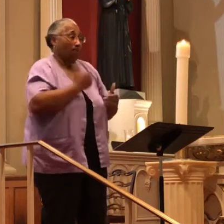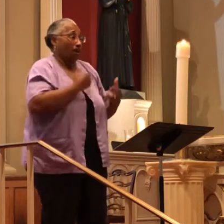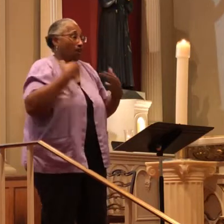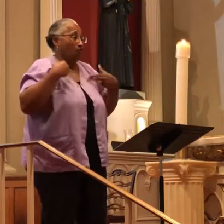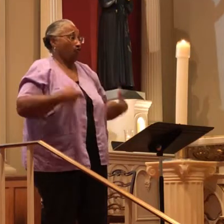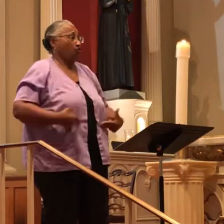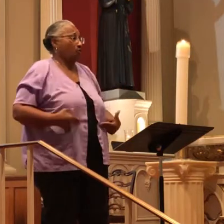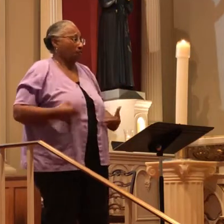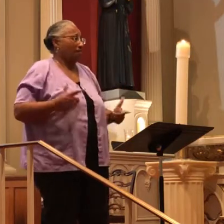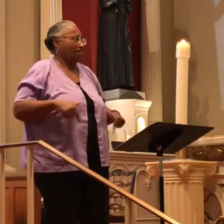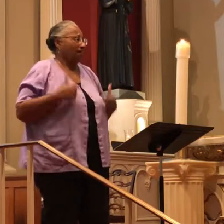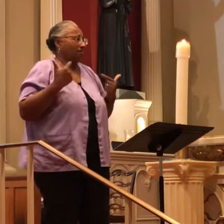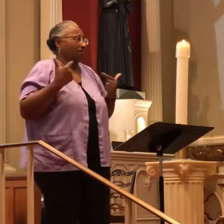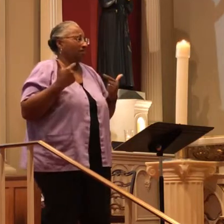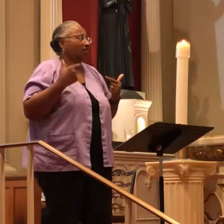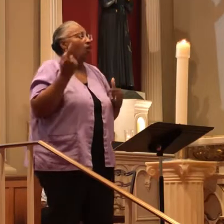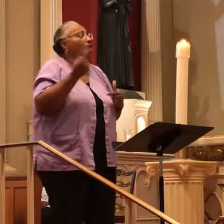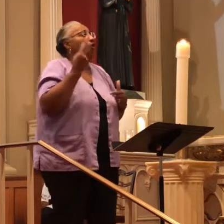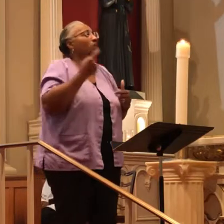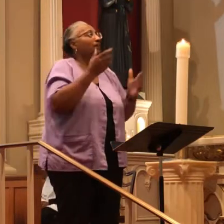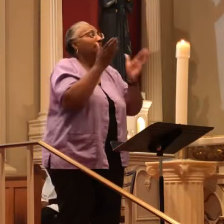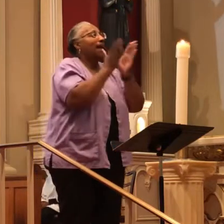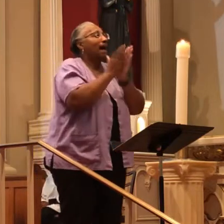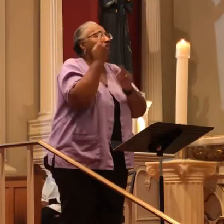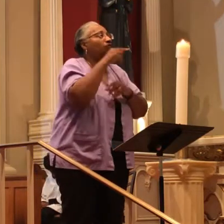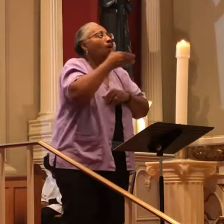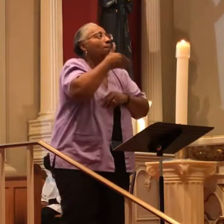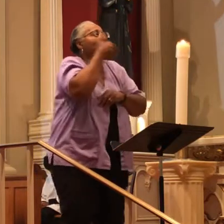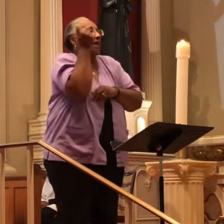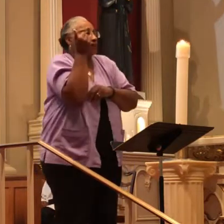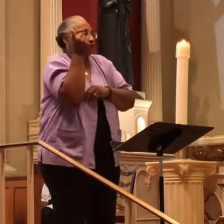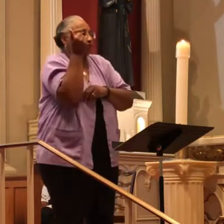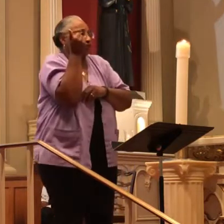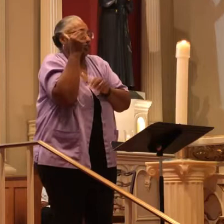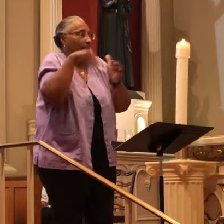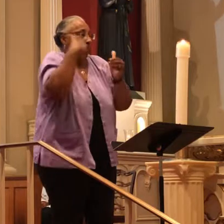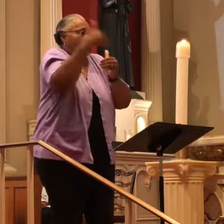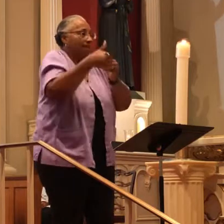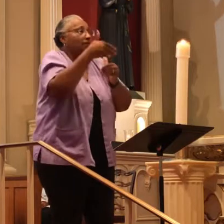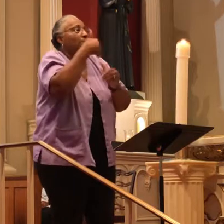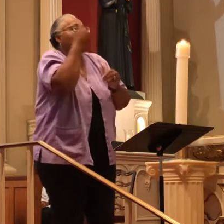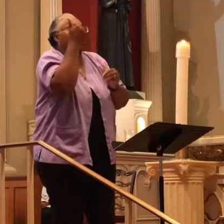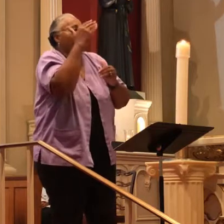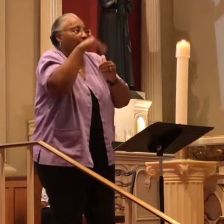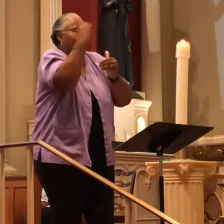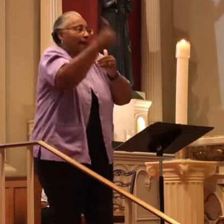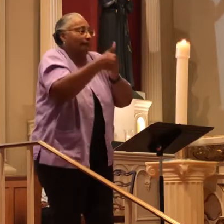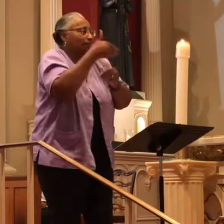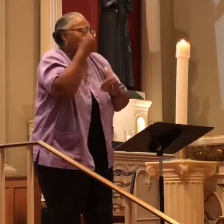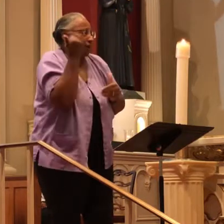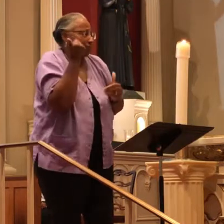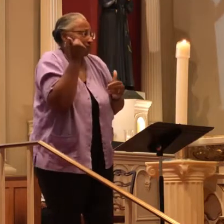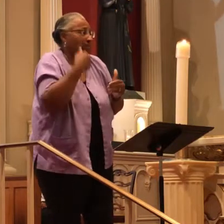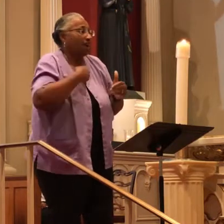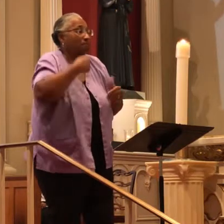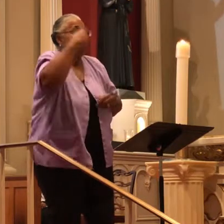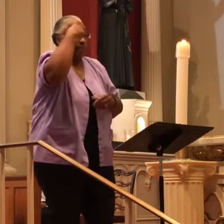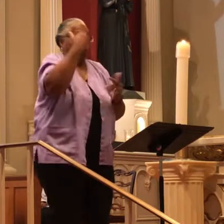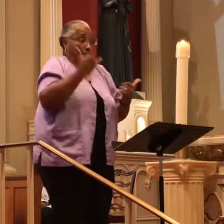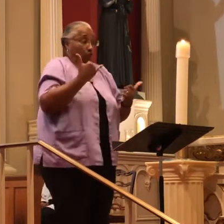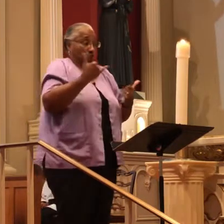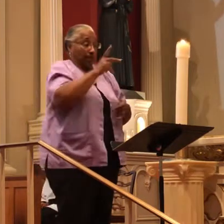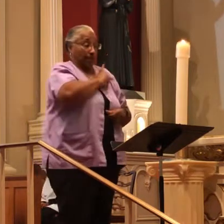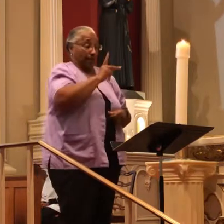asking for something better. And I was thinking of the first reading today. We have Solomon, and God